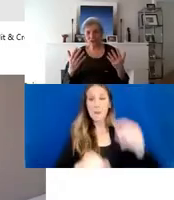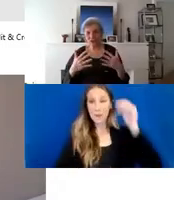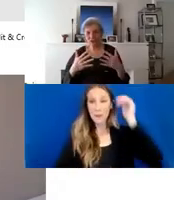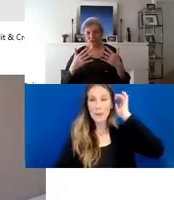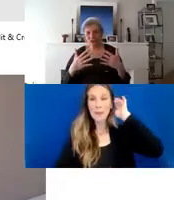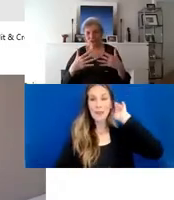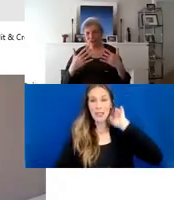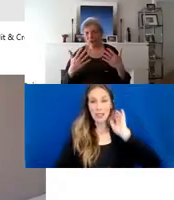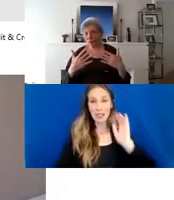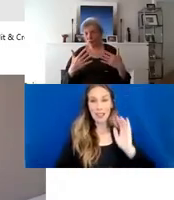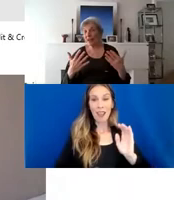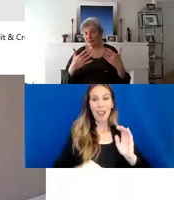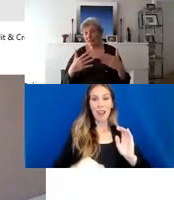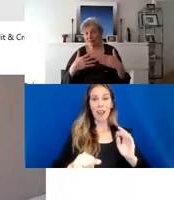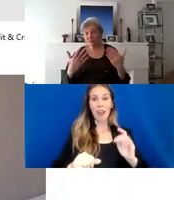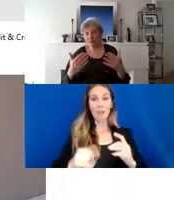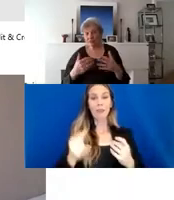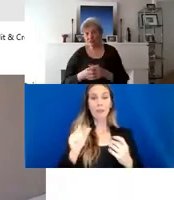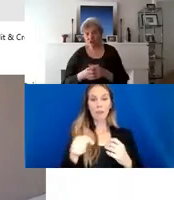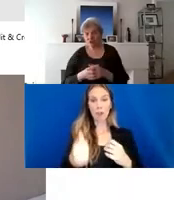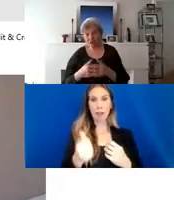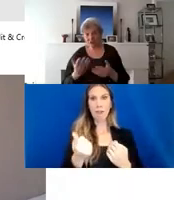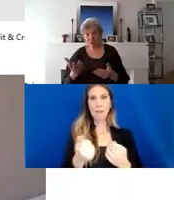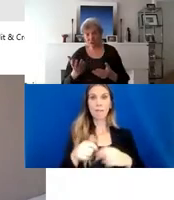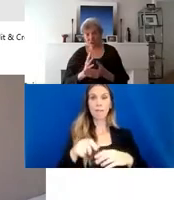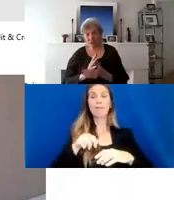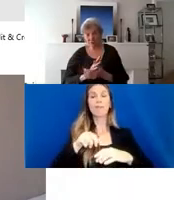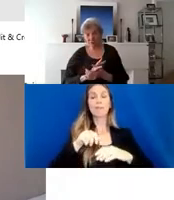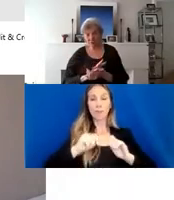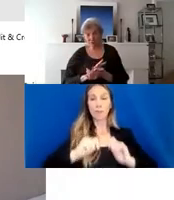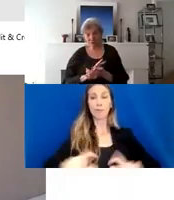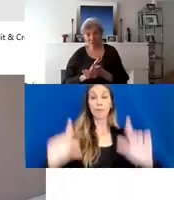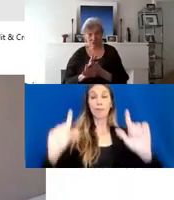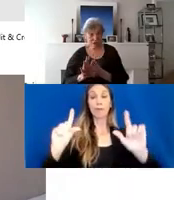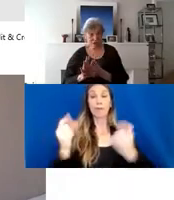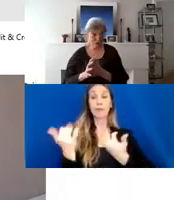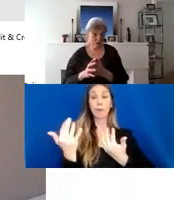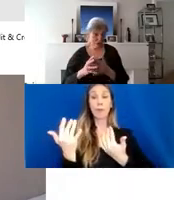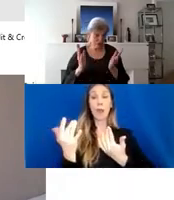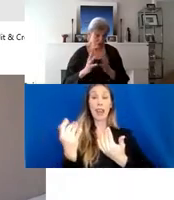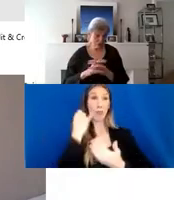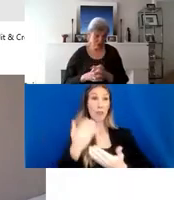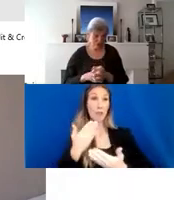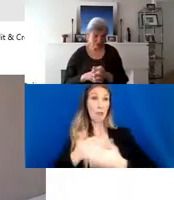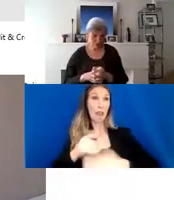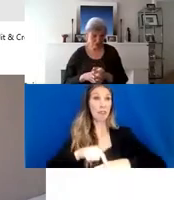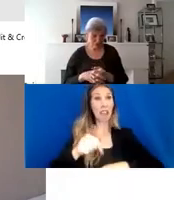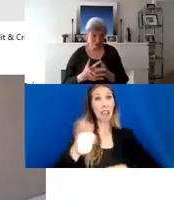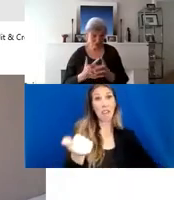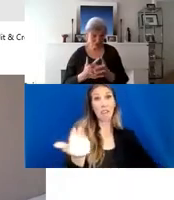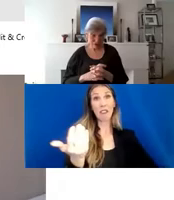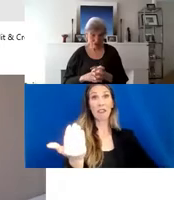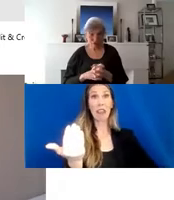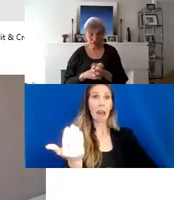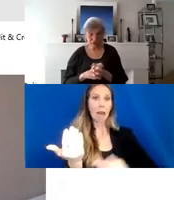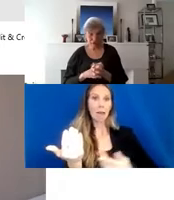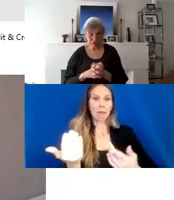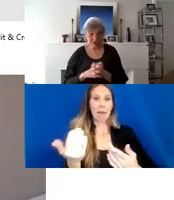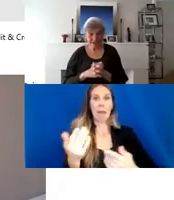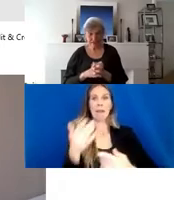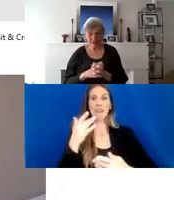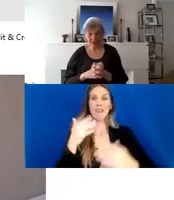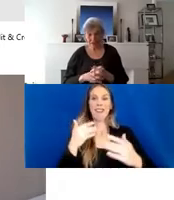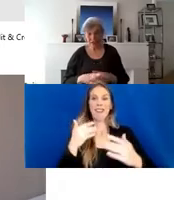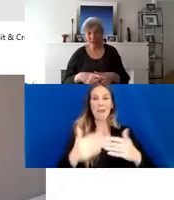will be waiting if it's not, let's say you arrive at 10:15 because you just arrived early and you're